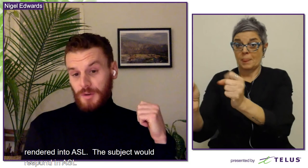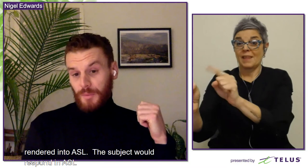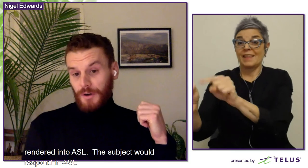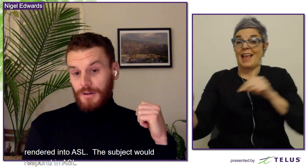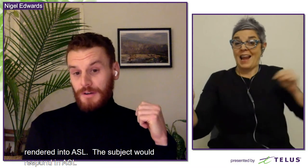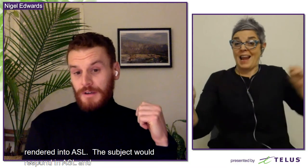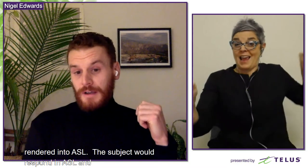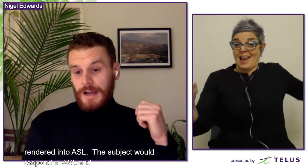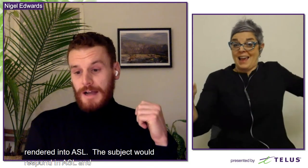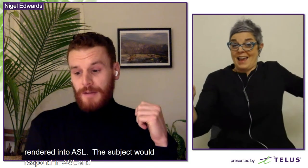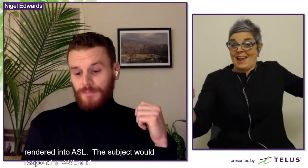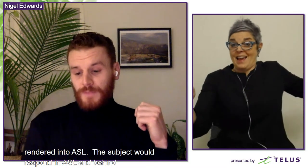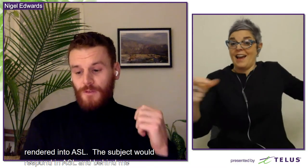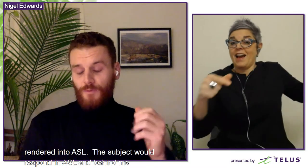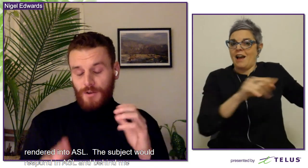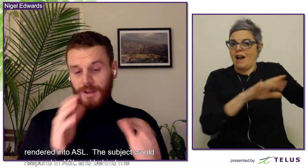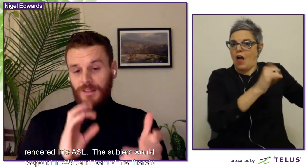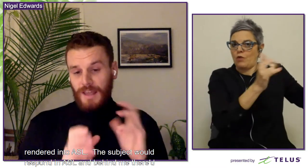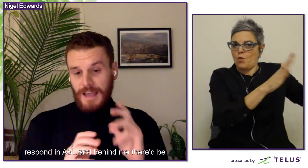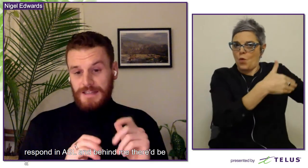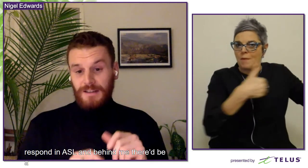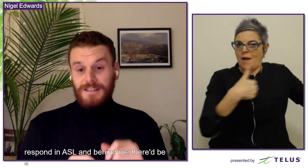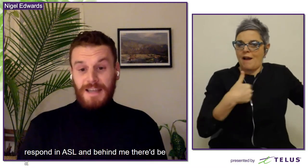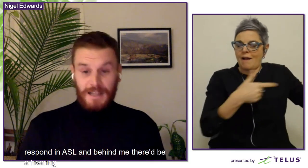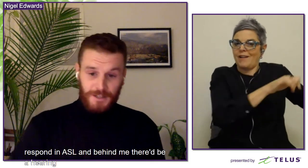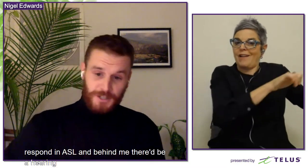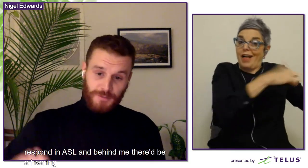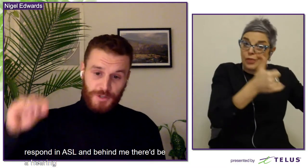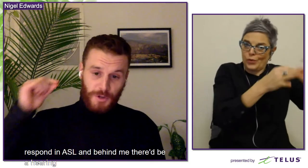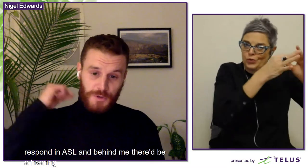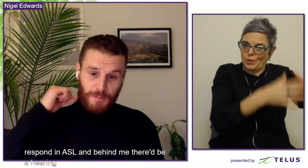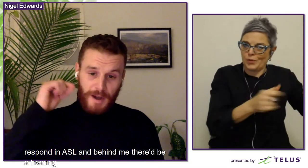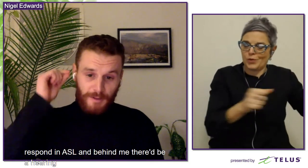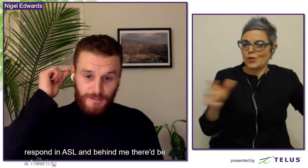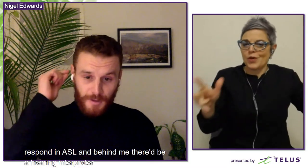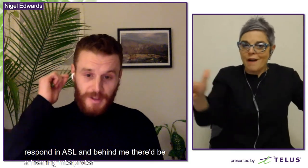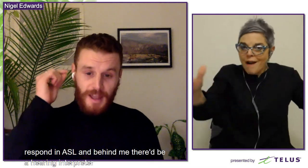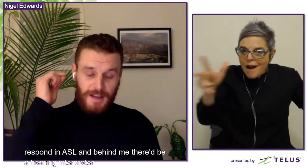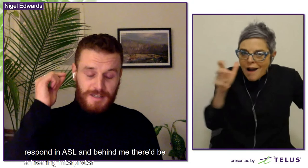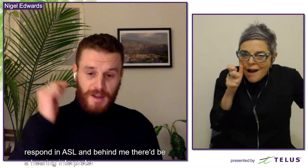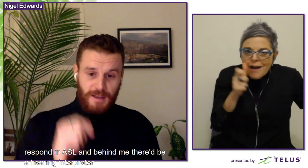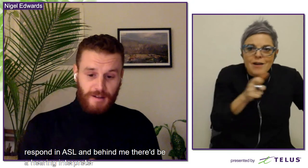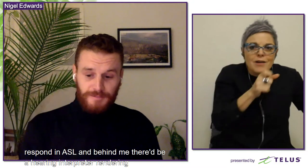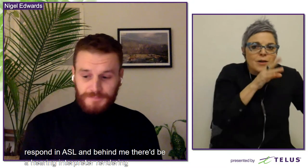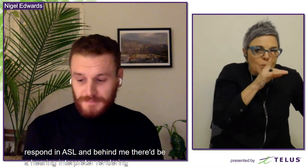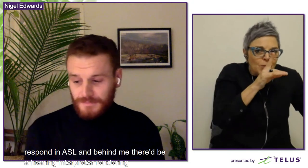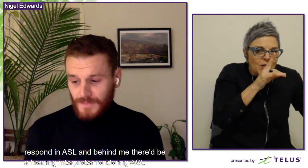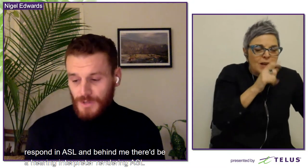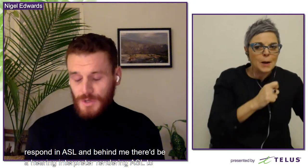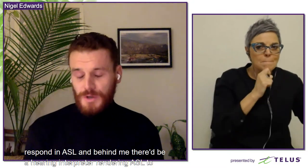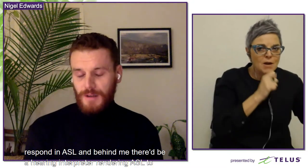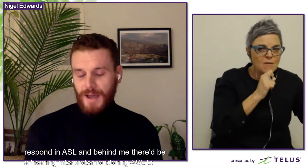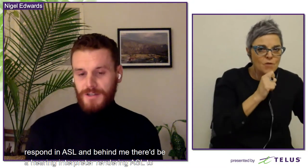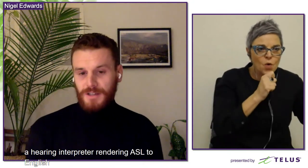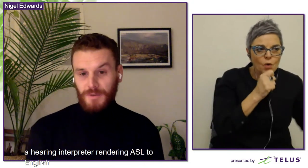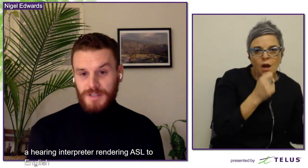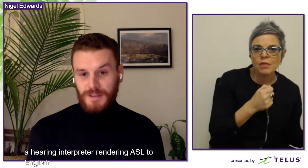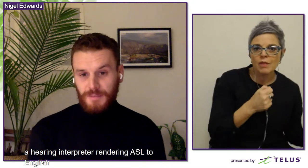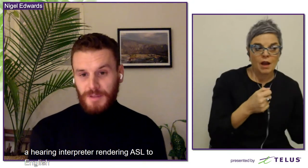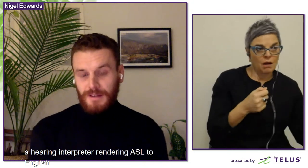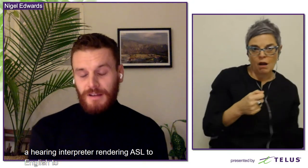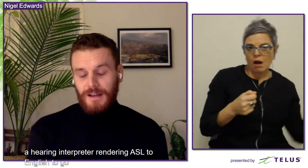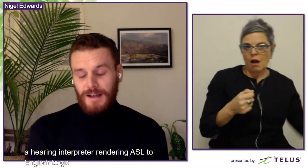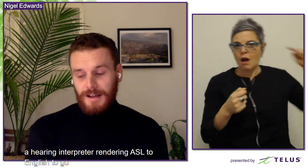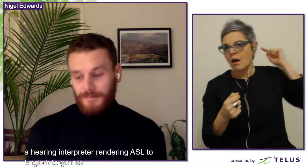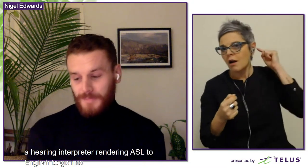another hearing interpreter rendering the ASL into English, which would go into a microphone and into my ear. So as you can imagine, there